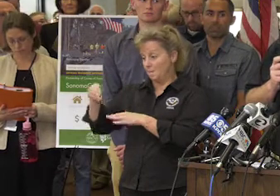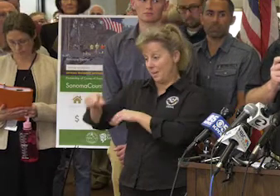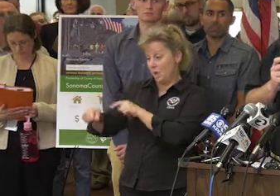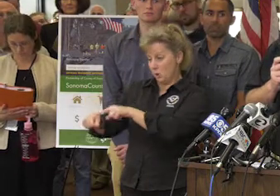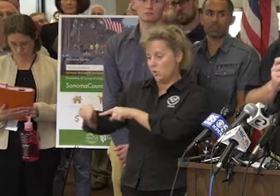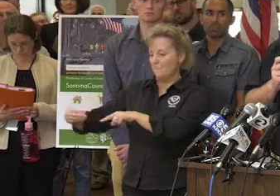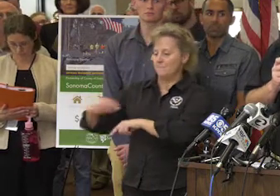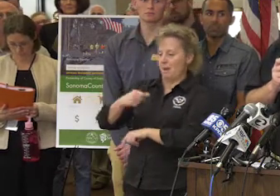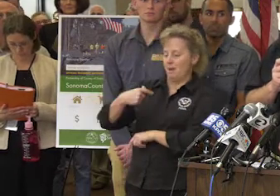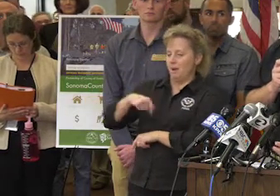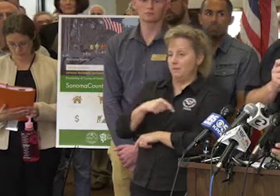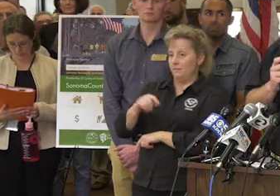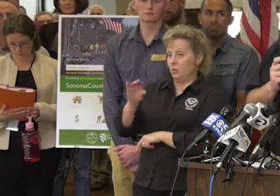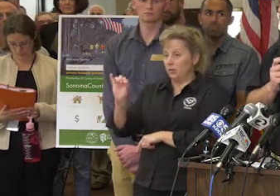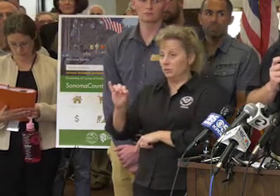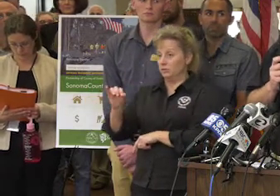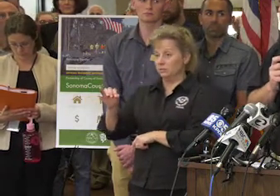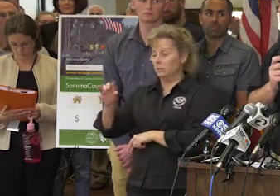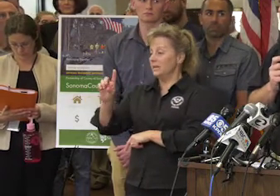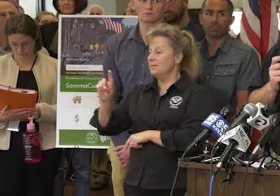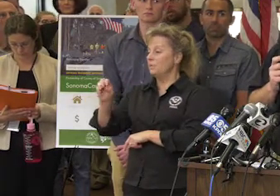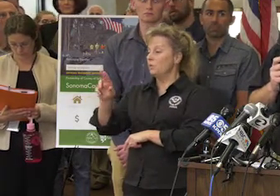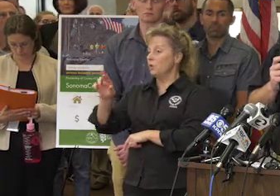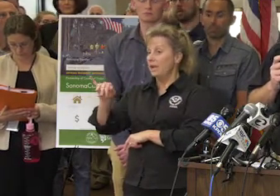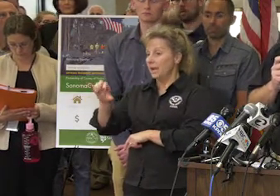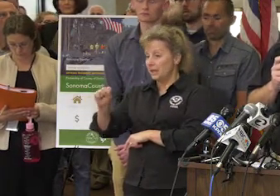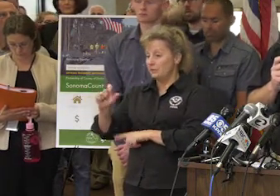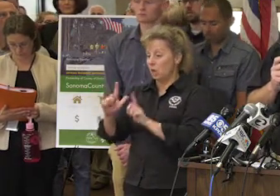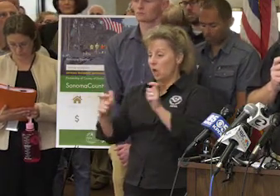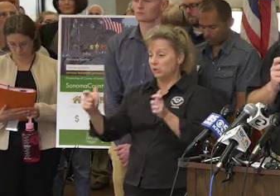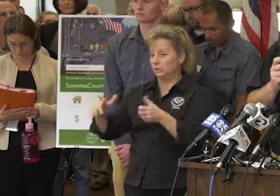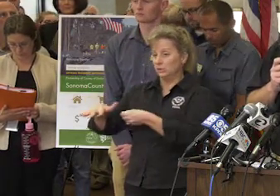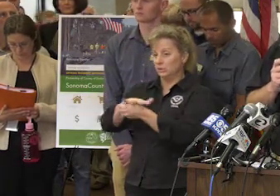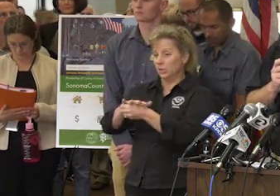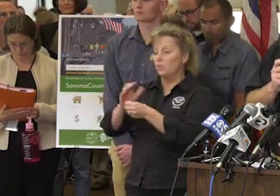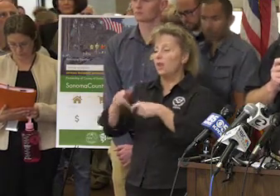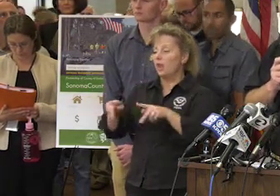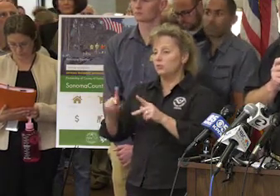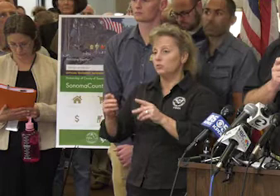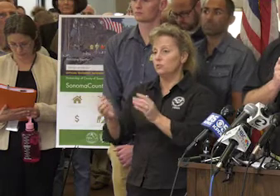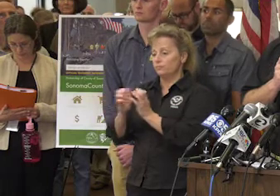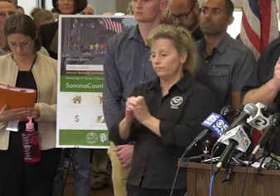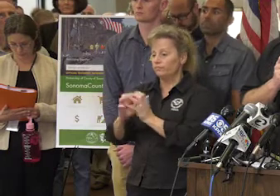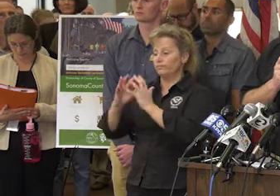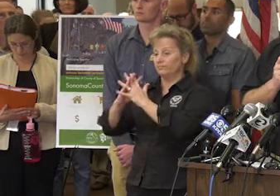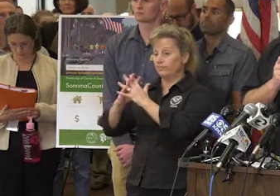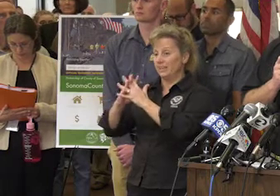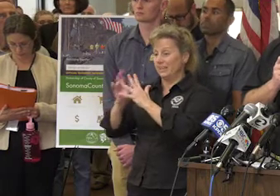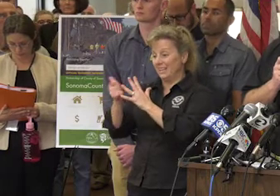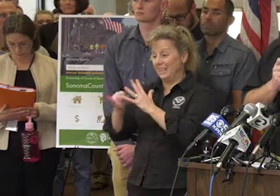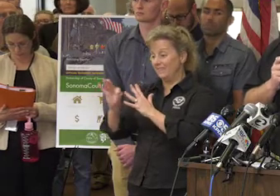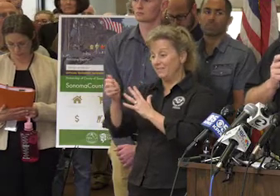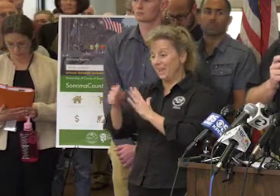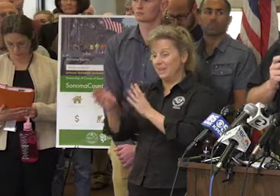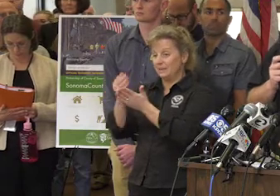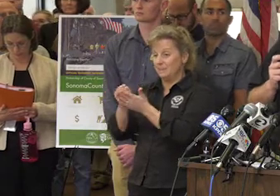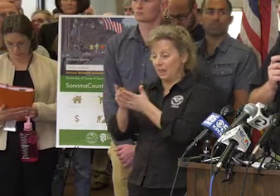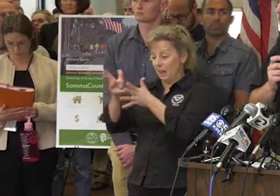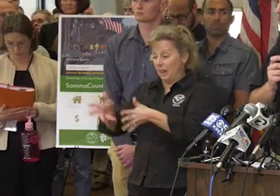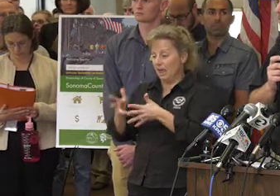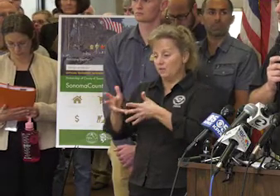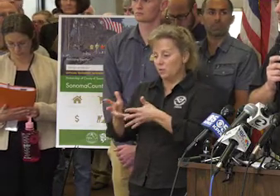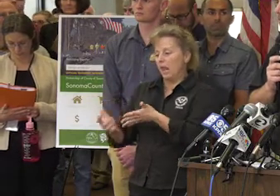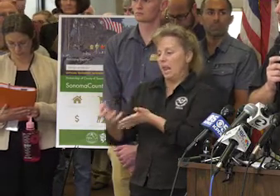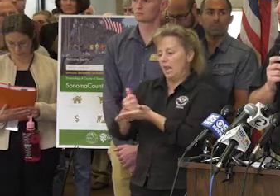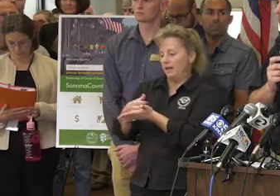your insurance for debris is part of a larger category, we're going to let you rebuild, and if there's any proceeds left over, we'll look to